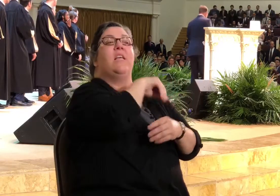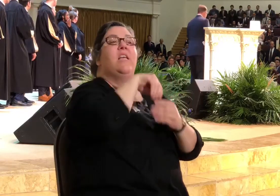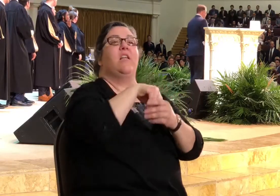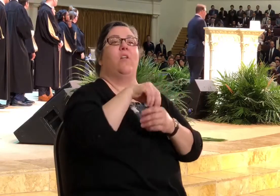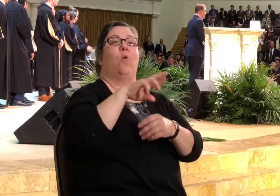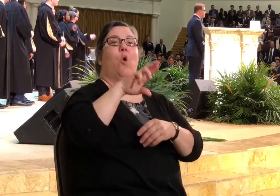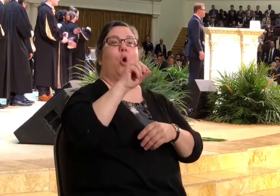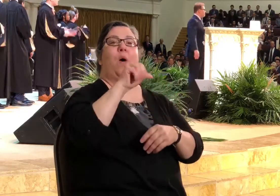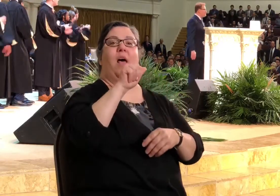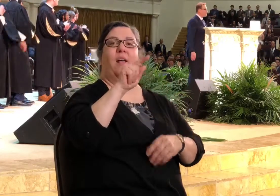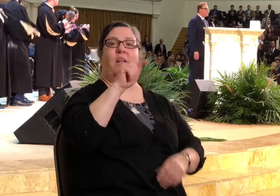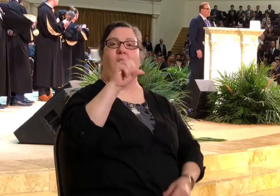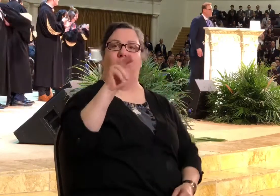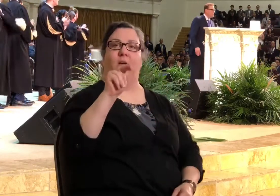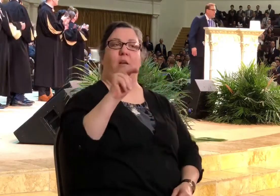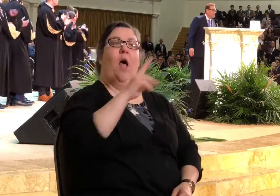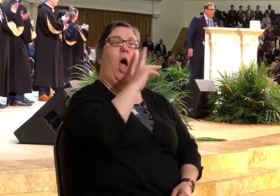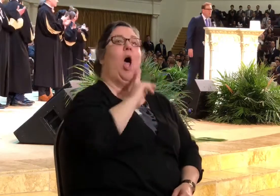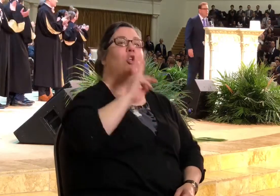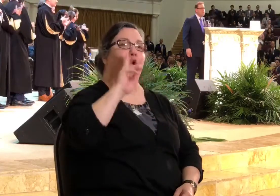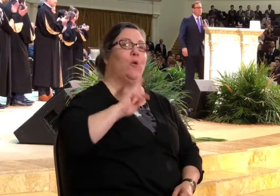Let's give him a big hand.